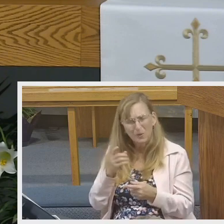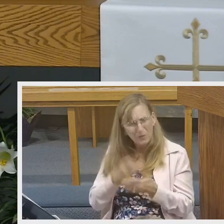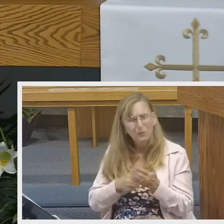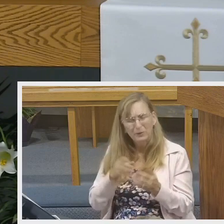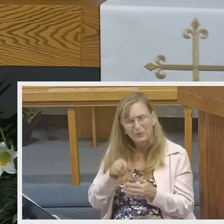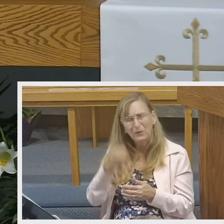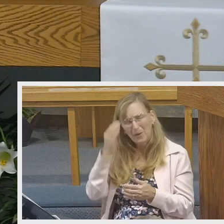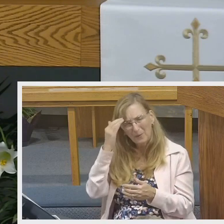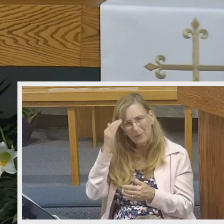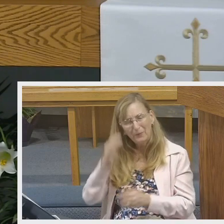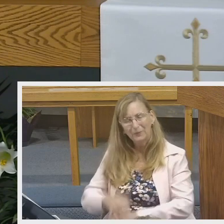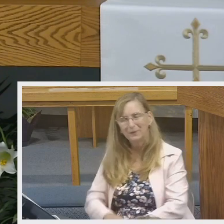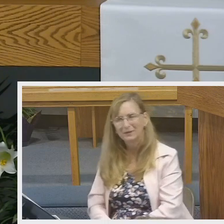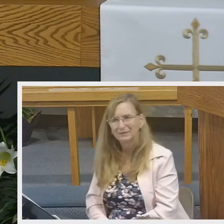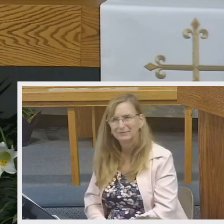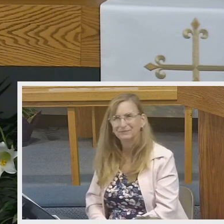know.